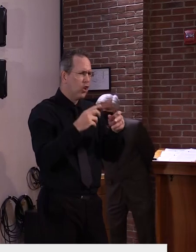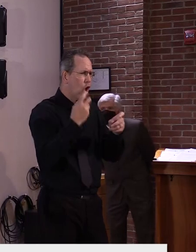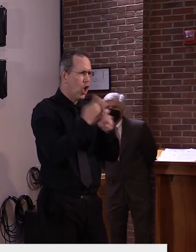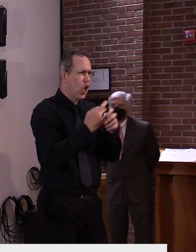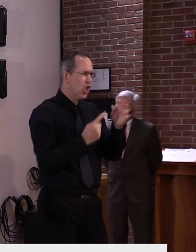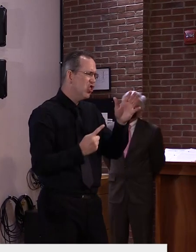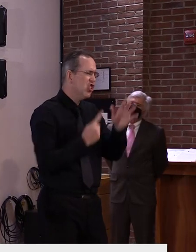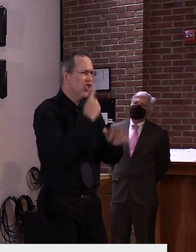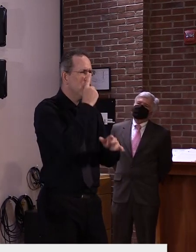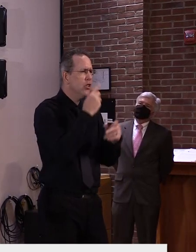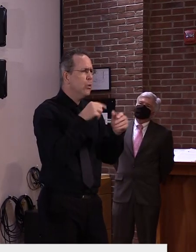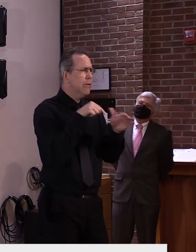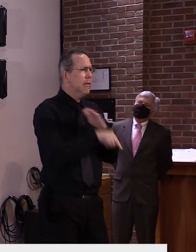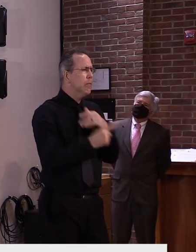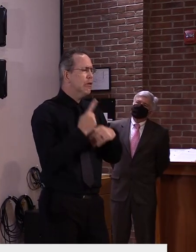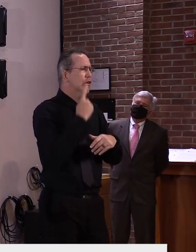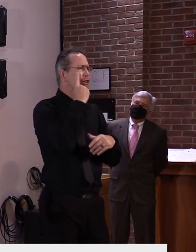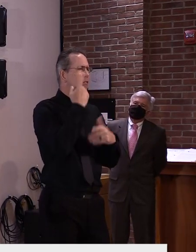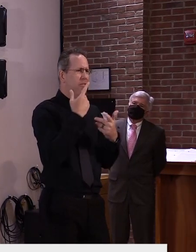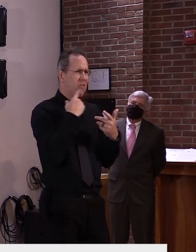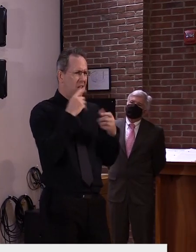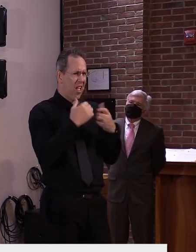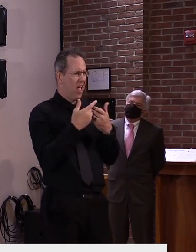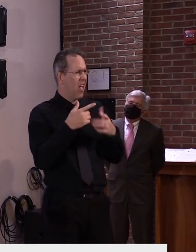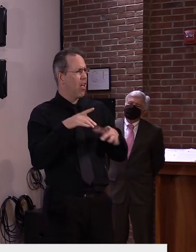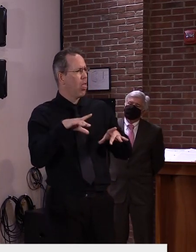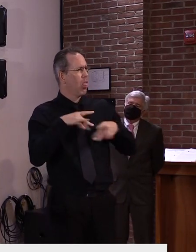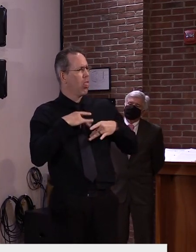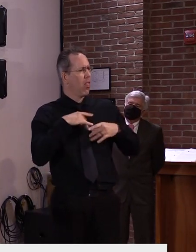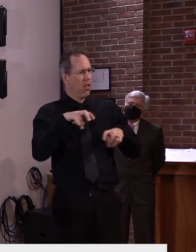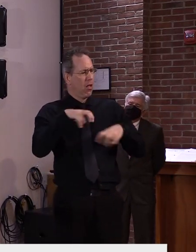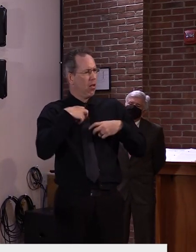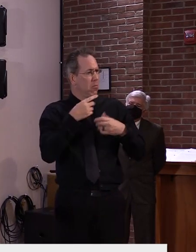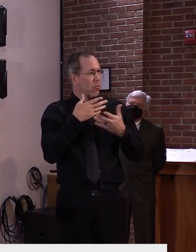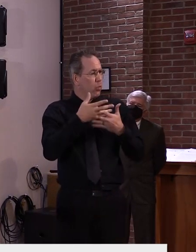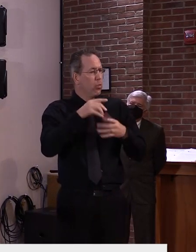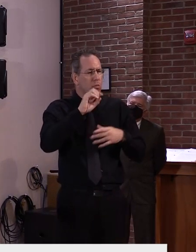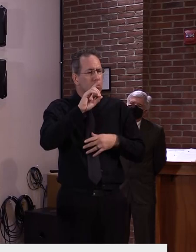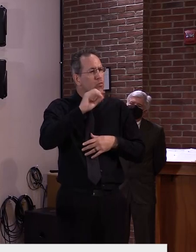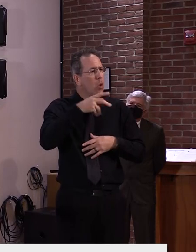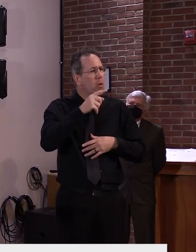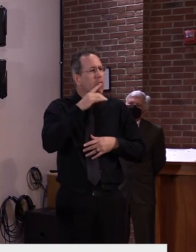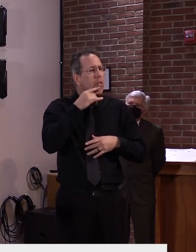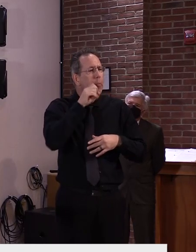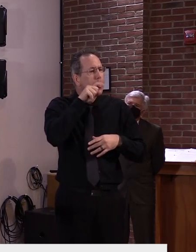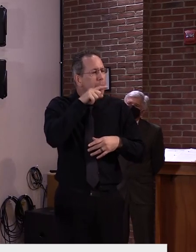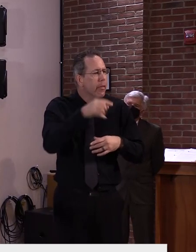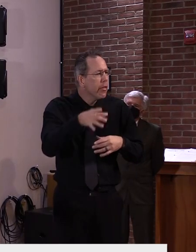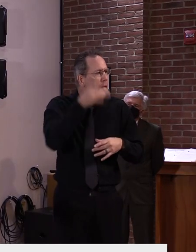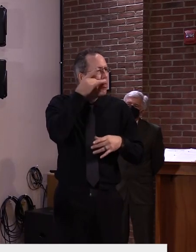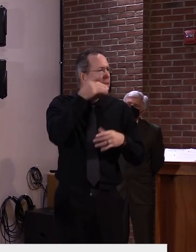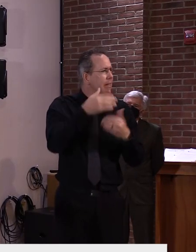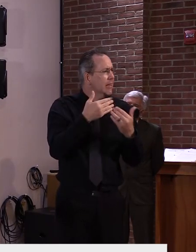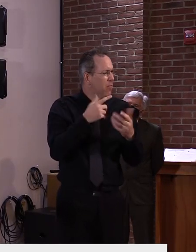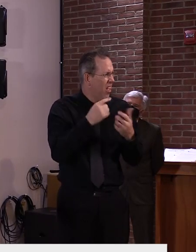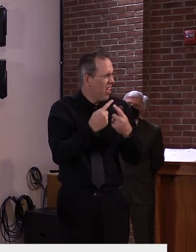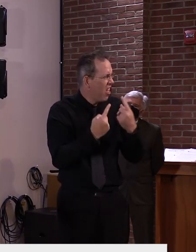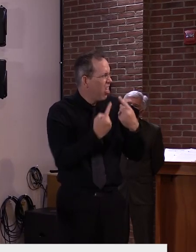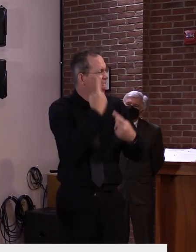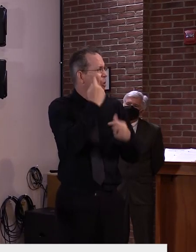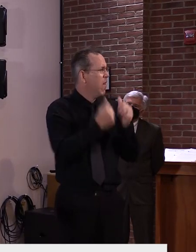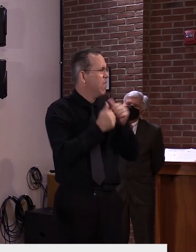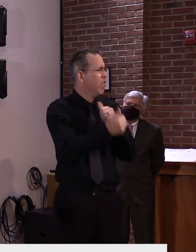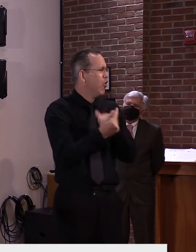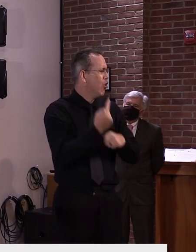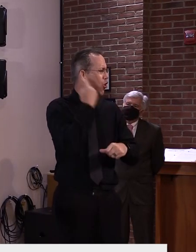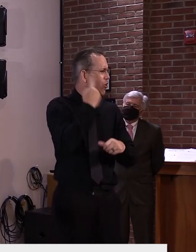saliva, and wouldn't masks only prevent, you know, stuff from that part of your sinuses coming out